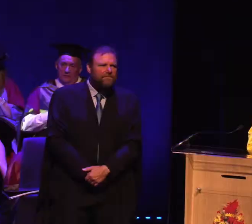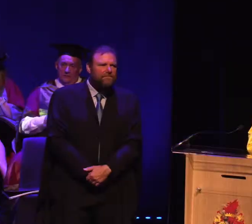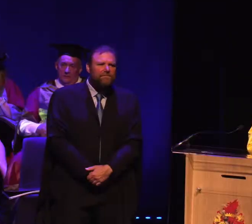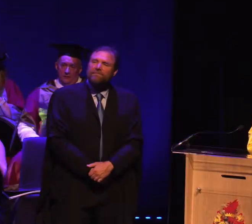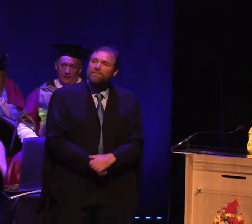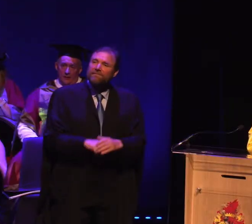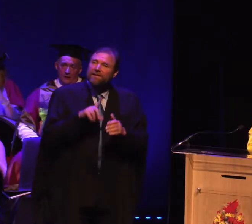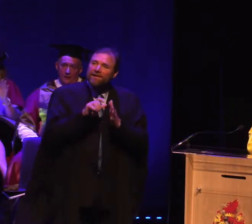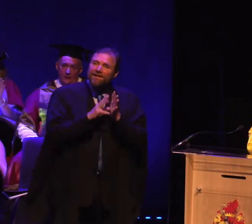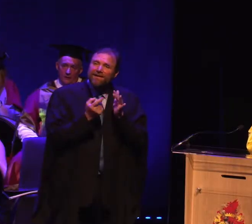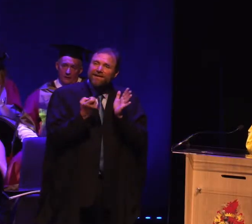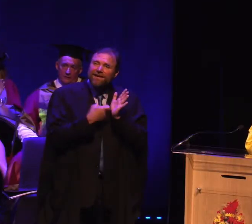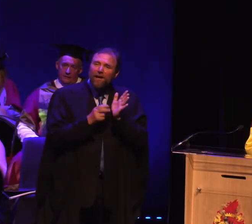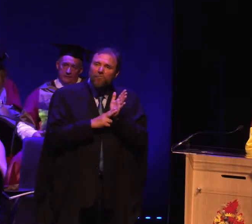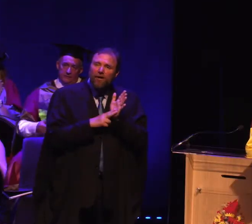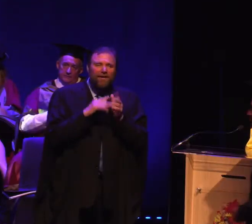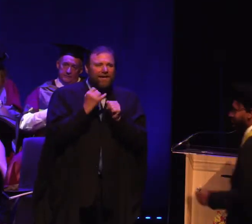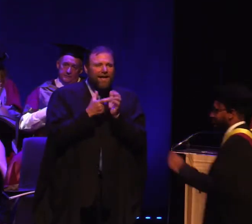Cameron Jeffers.